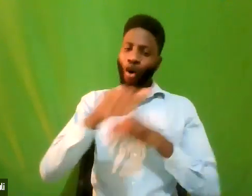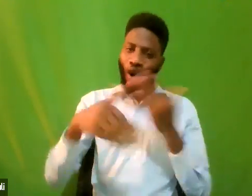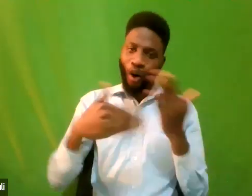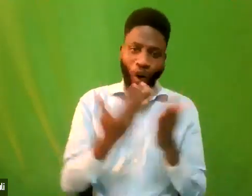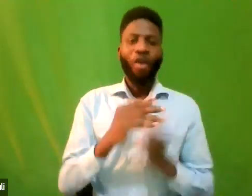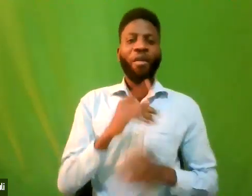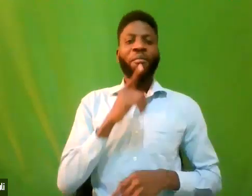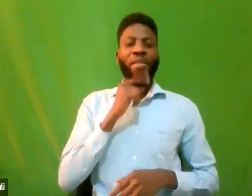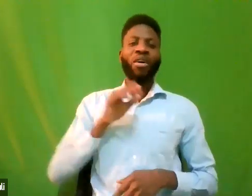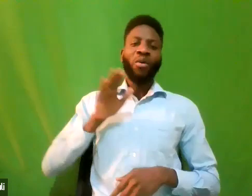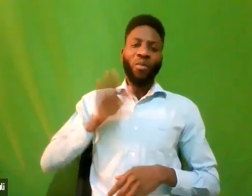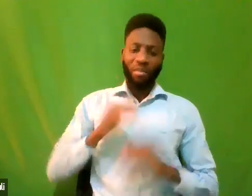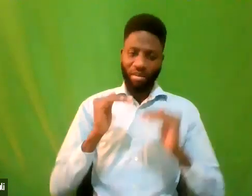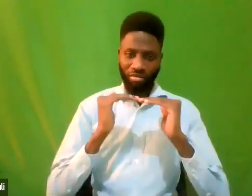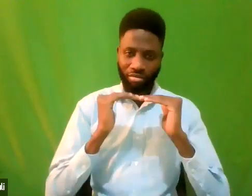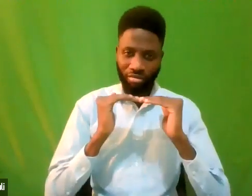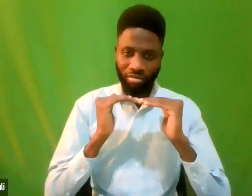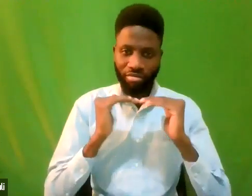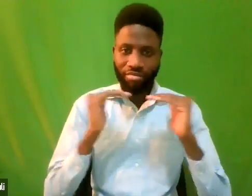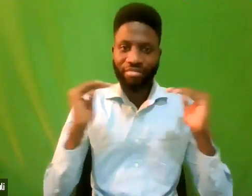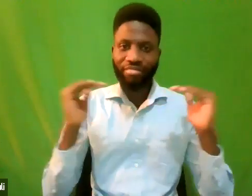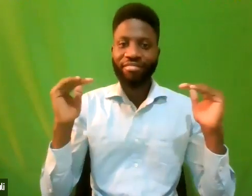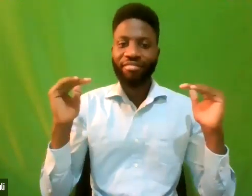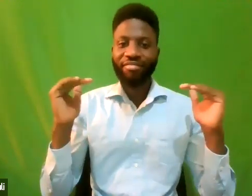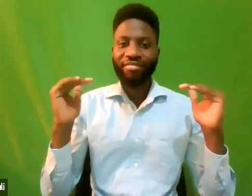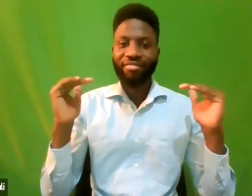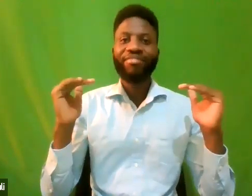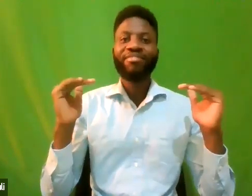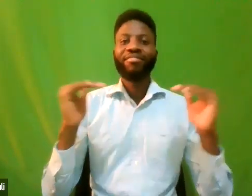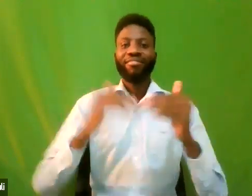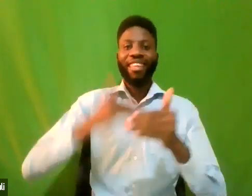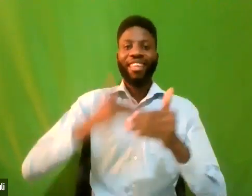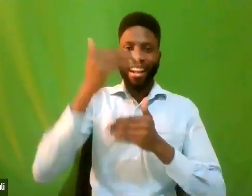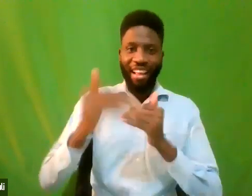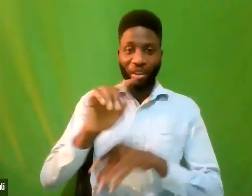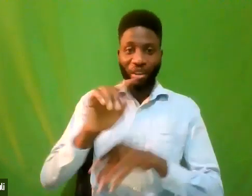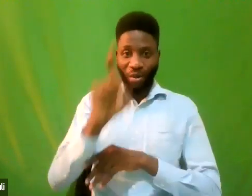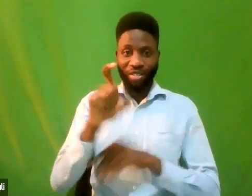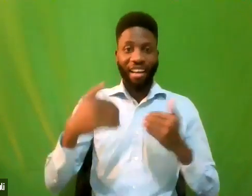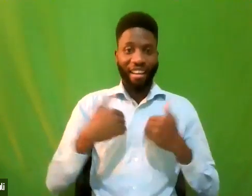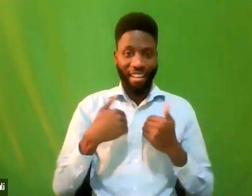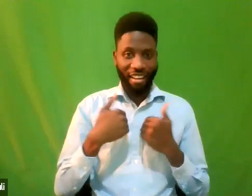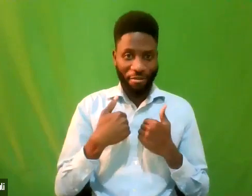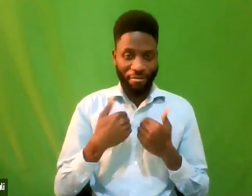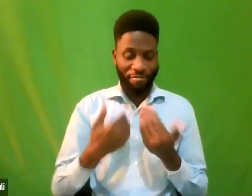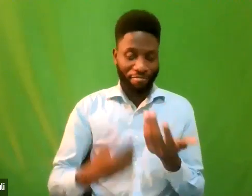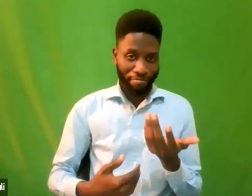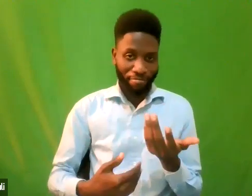in equal measure. So the next question that we have is, again,